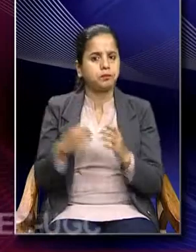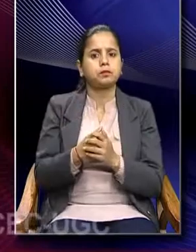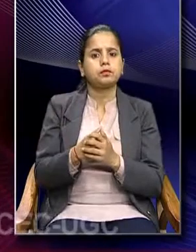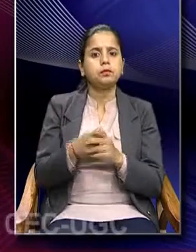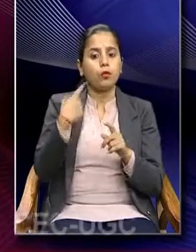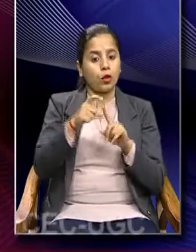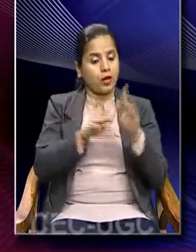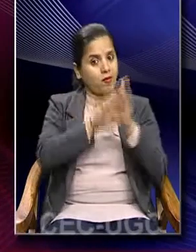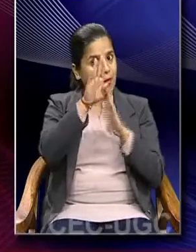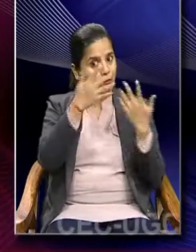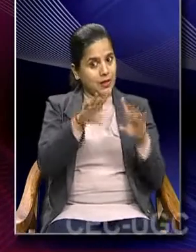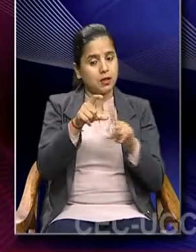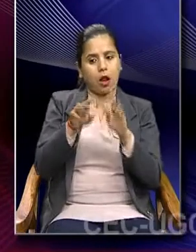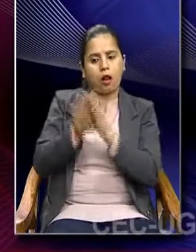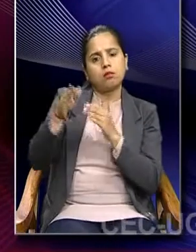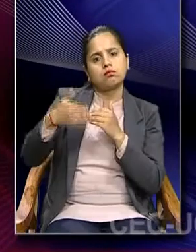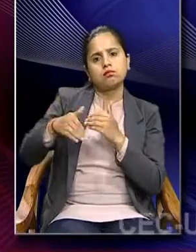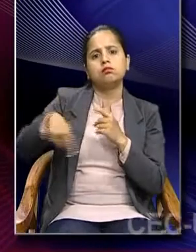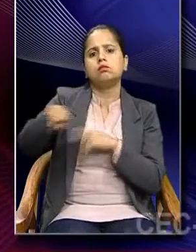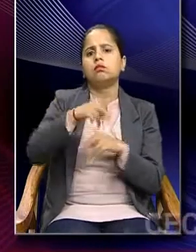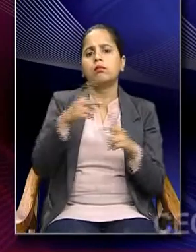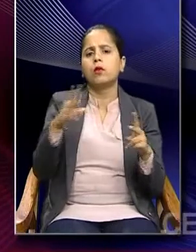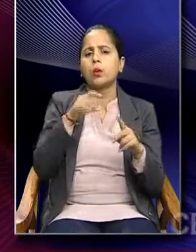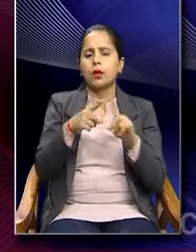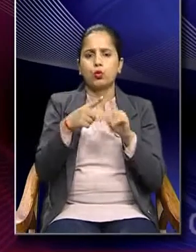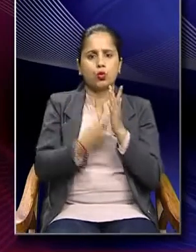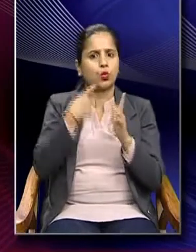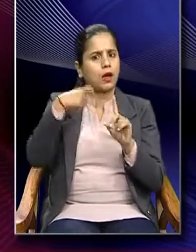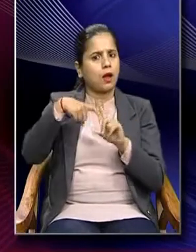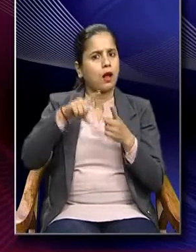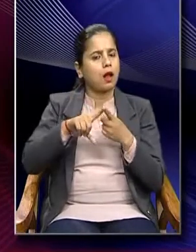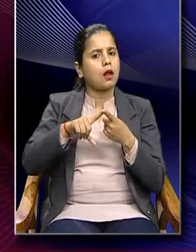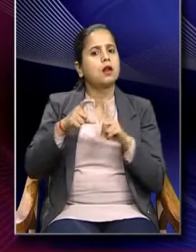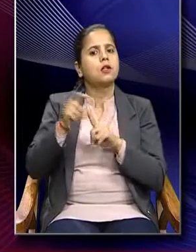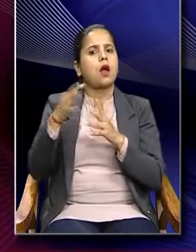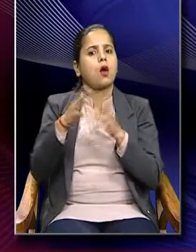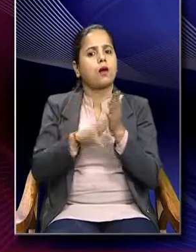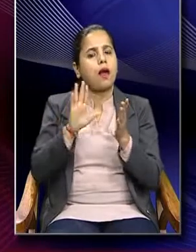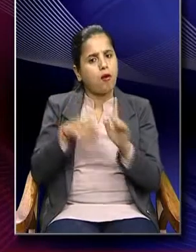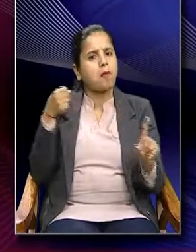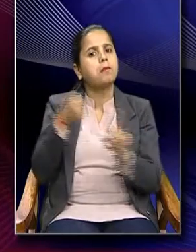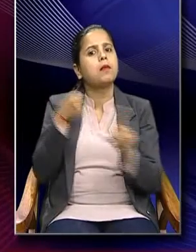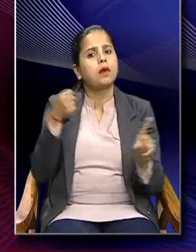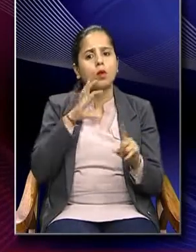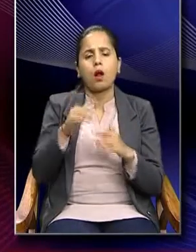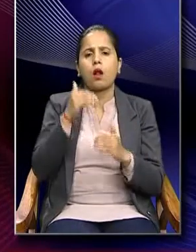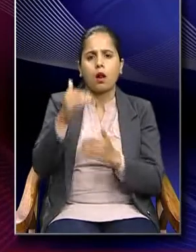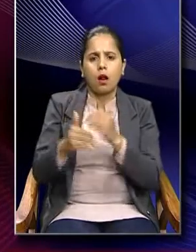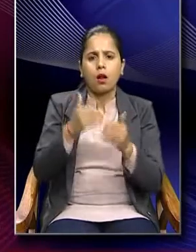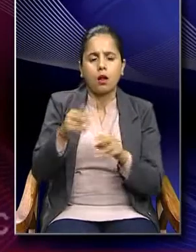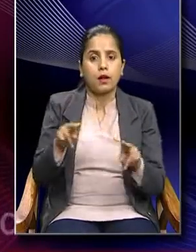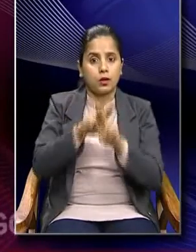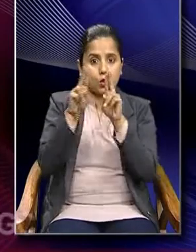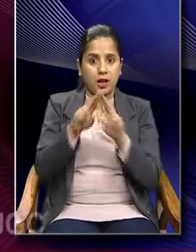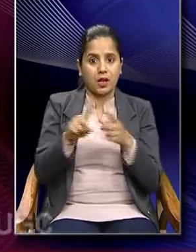developed countries, then it will have a trickle-down impact. It means gradually, when